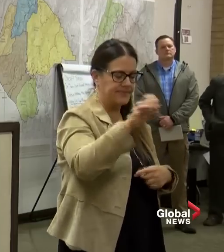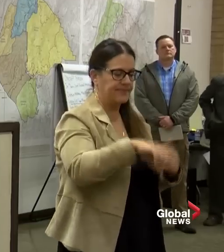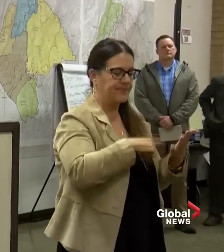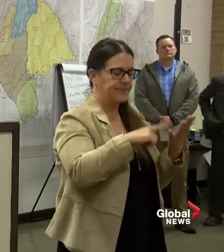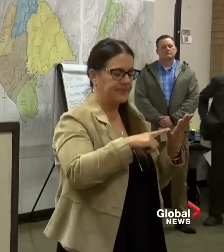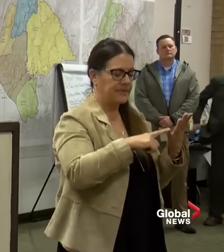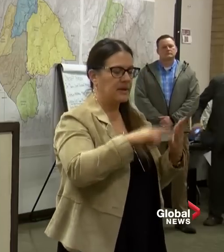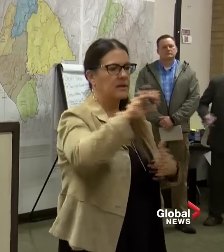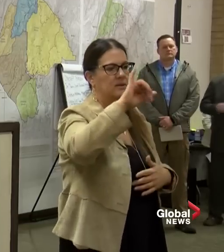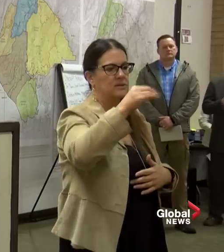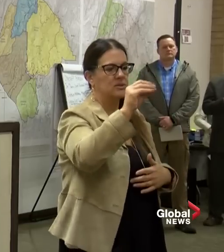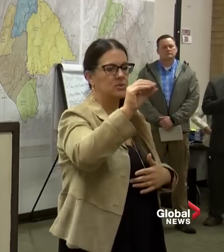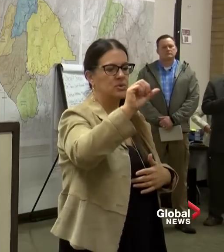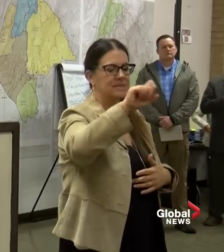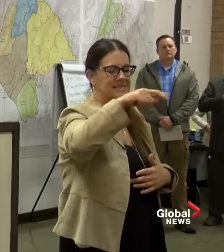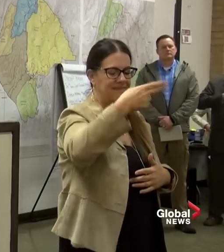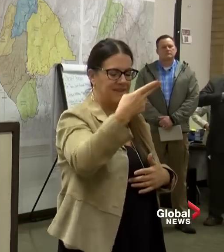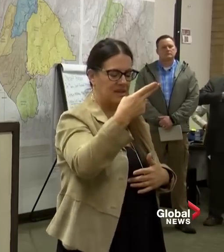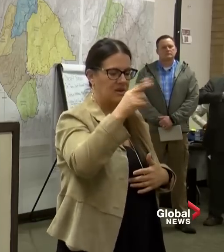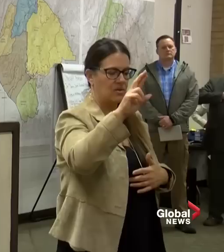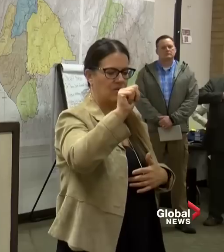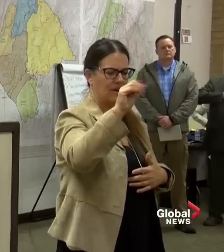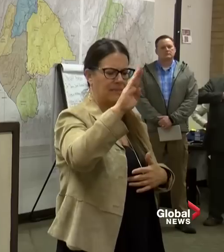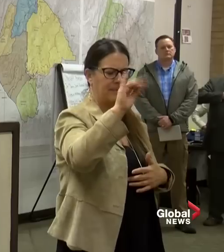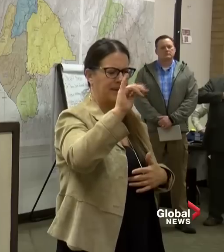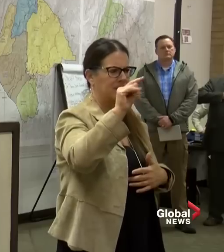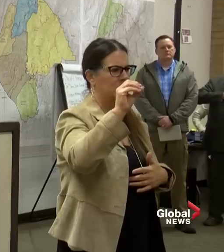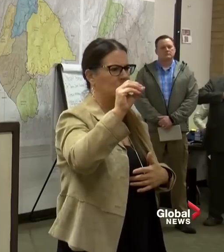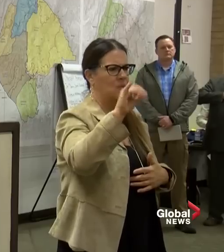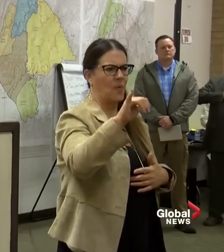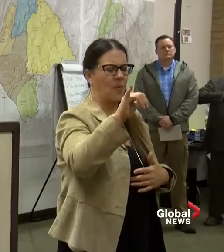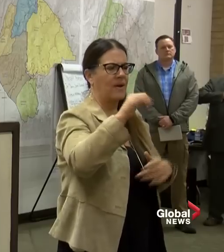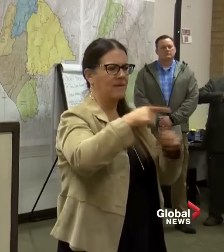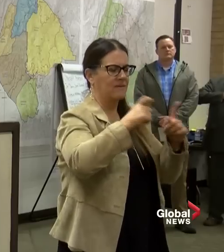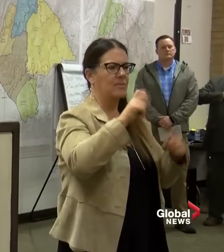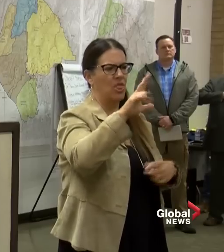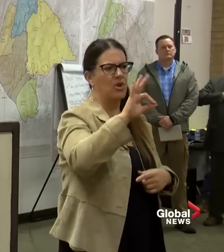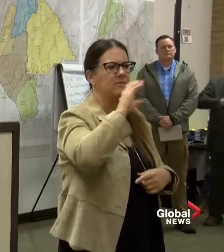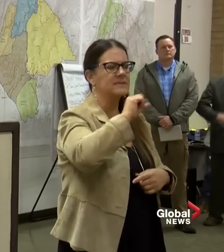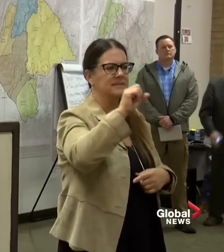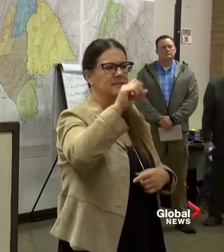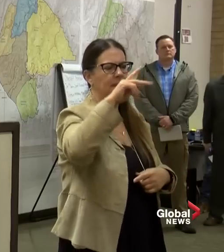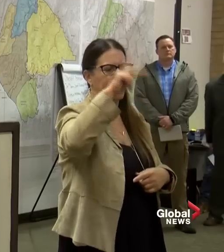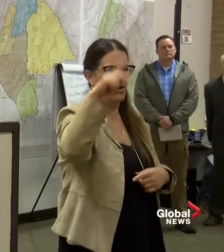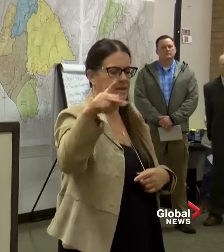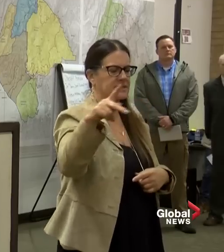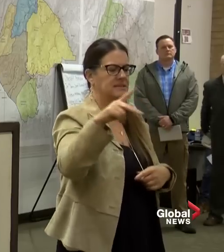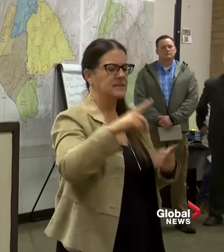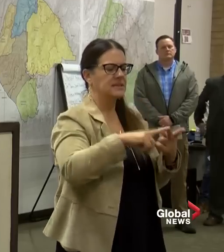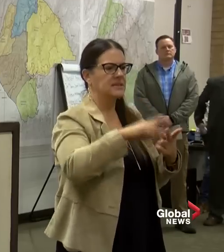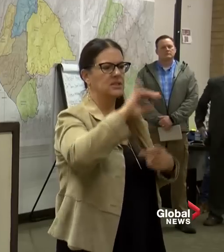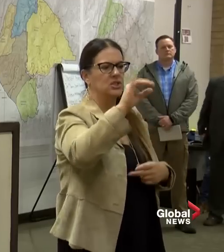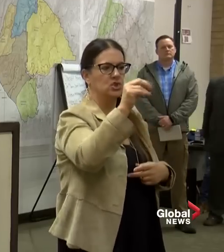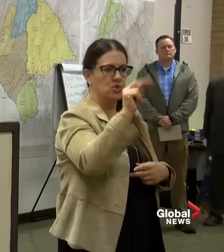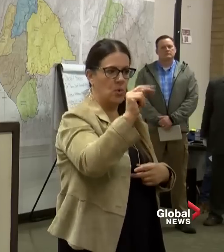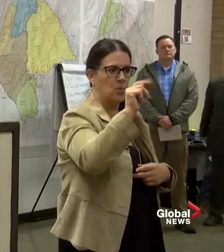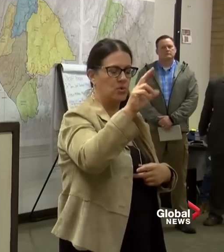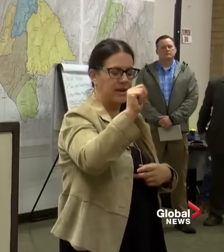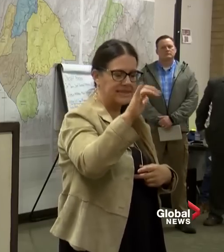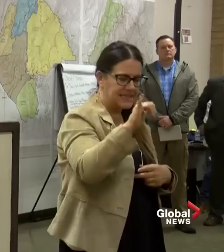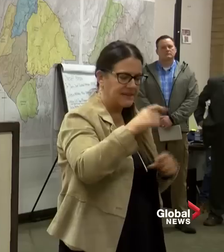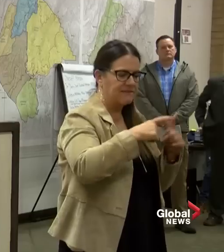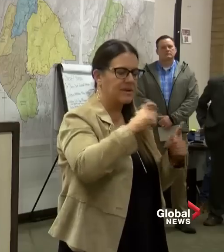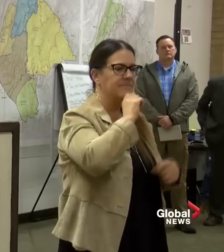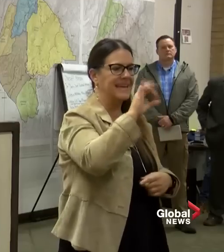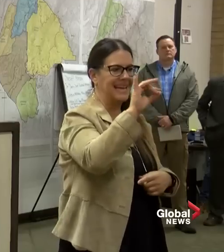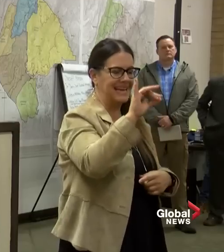Joseph Rabatoy, 39 of Paradise. And Joan Tracy, 80 of Paradise.